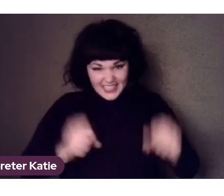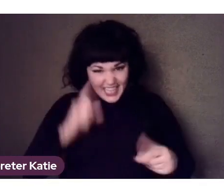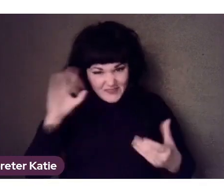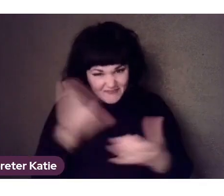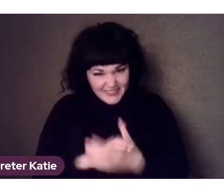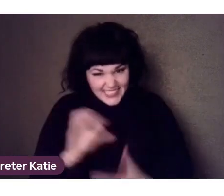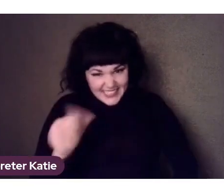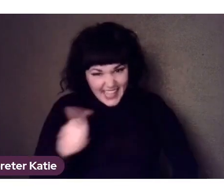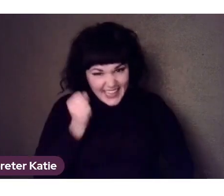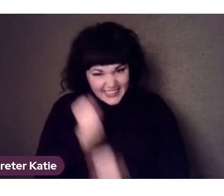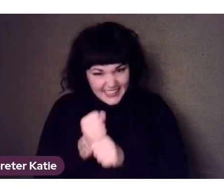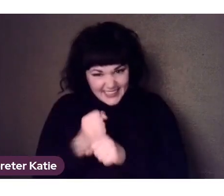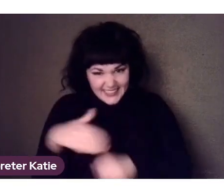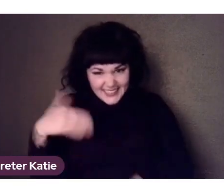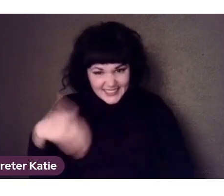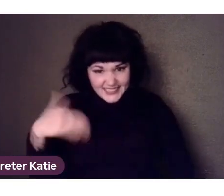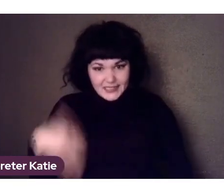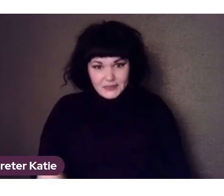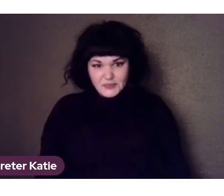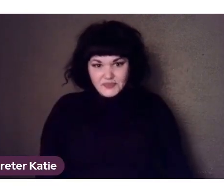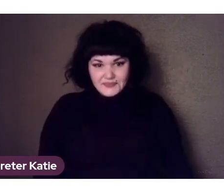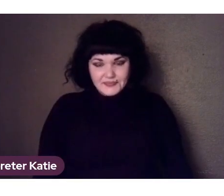years.